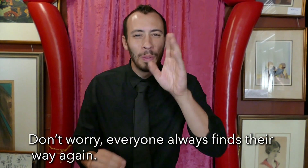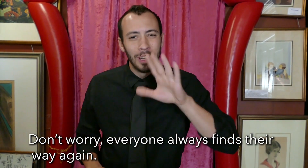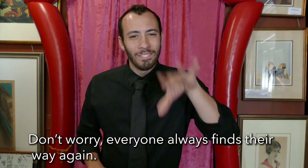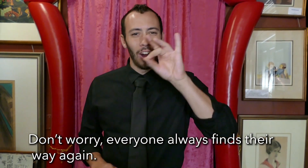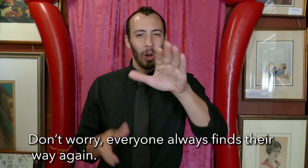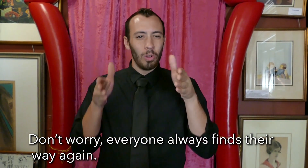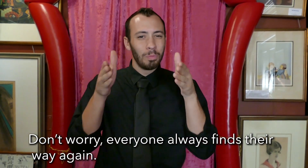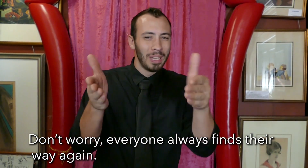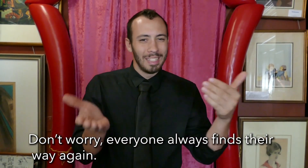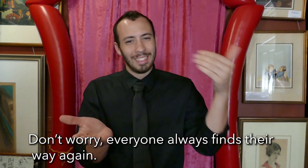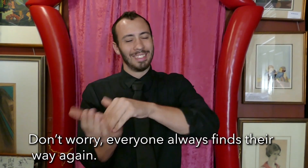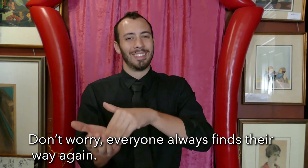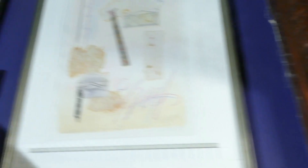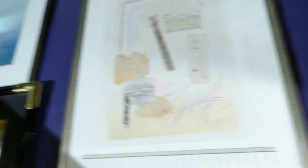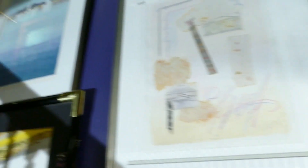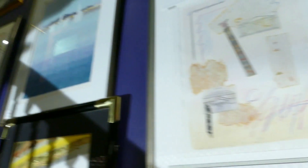finds their way again.